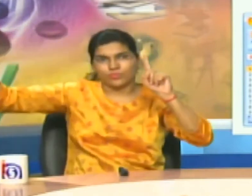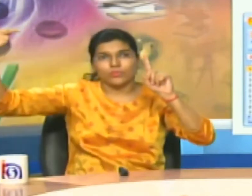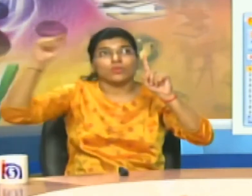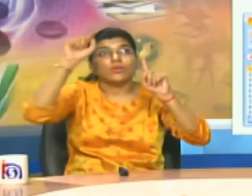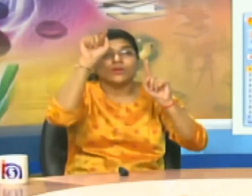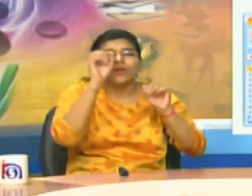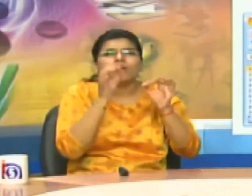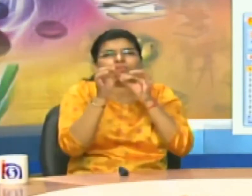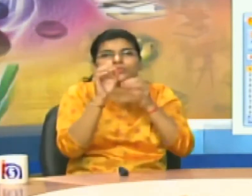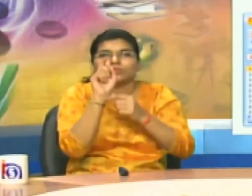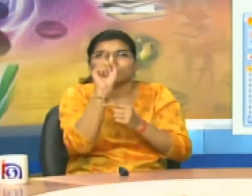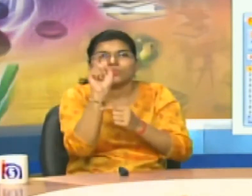with the black color.